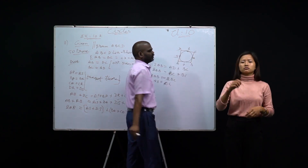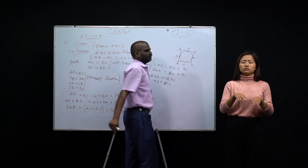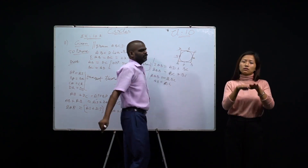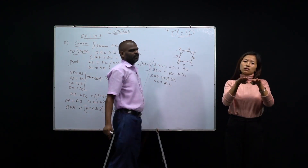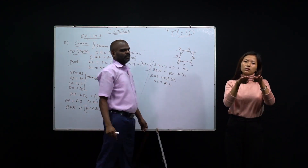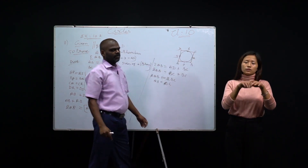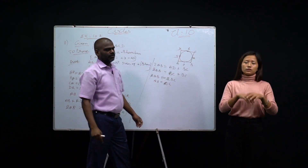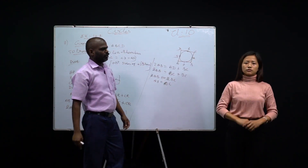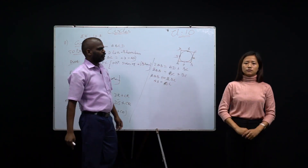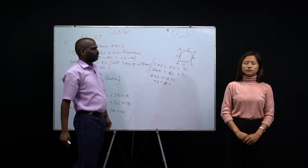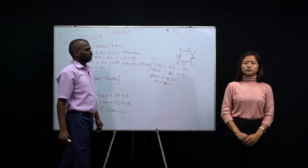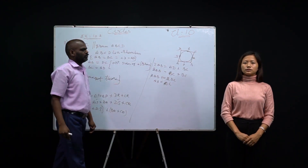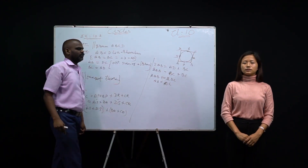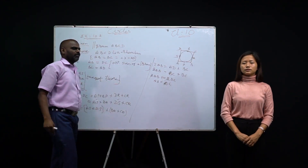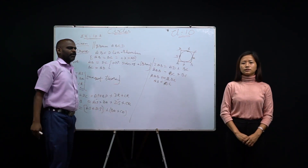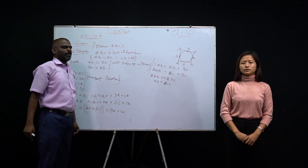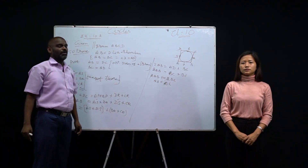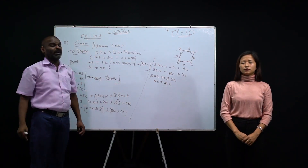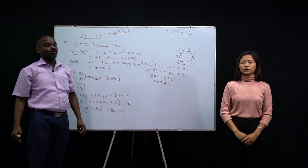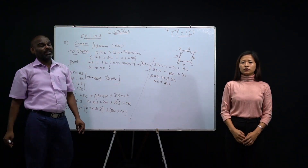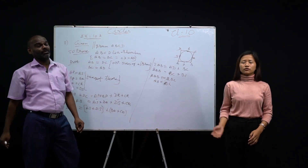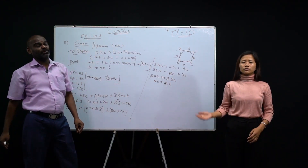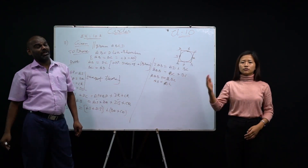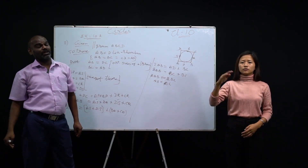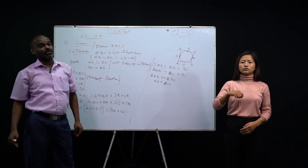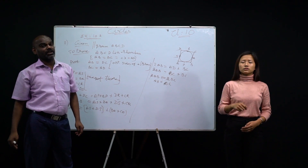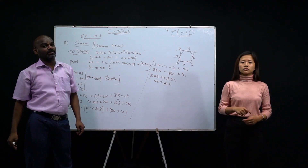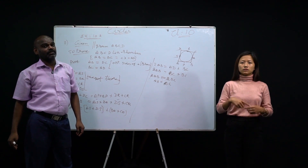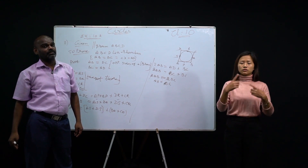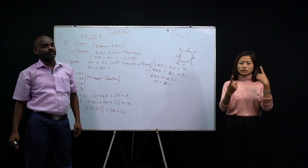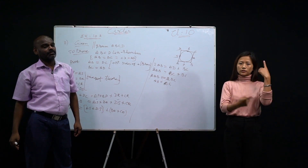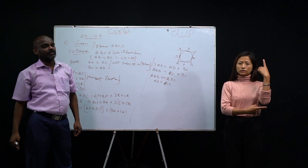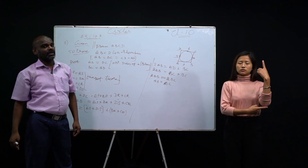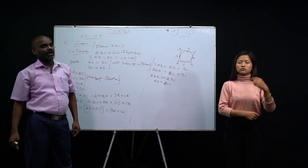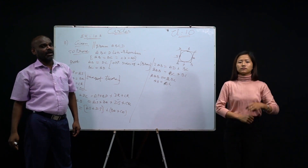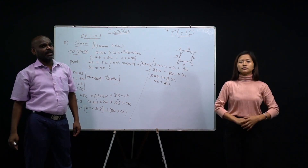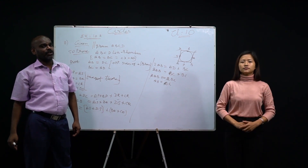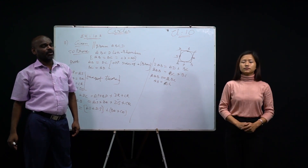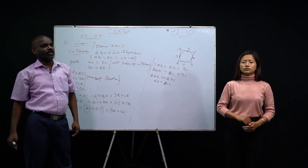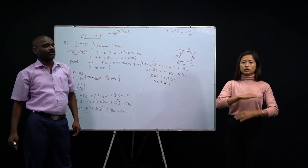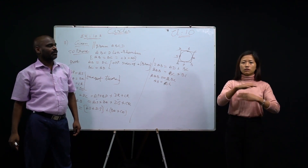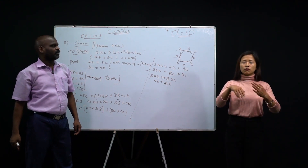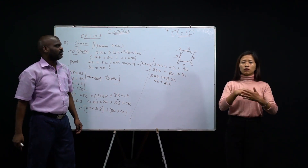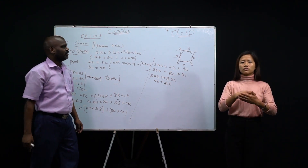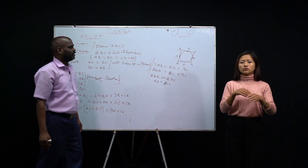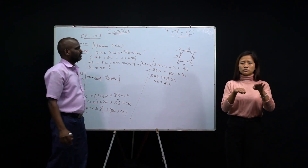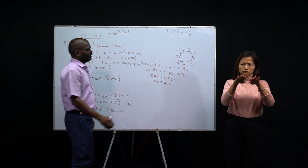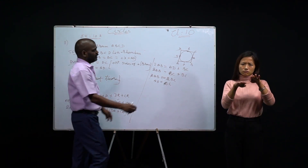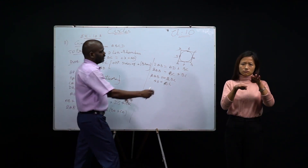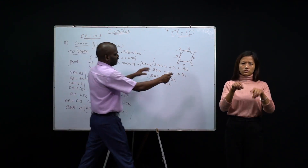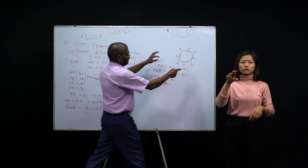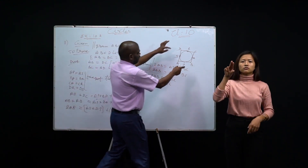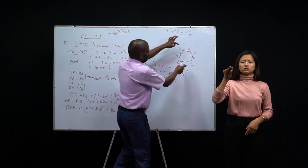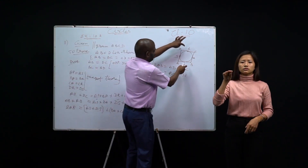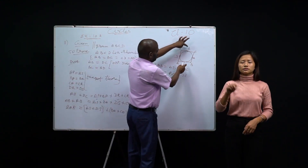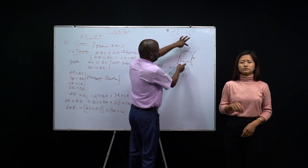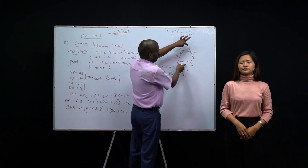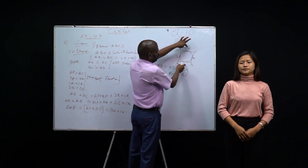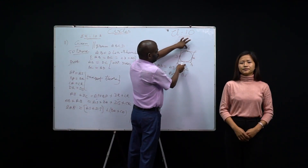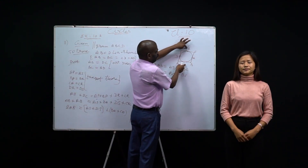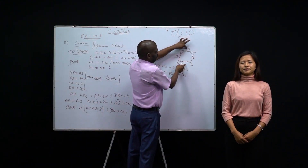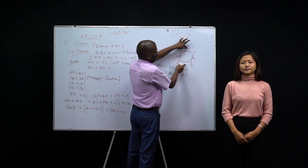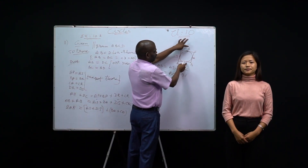equal. So, from above what we will come to the conclusion? All are equal or not? See,